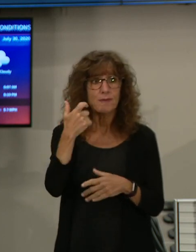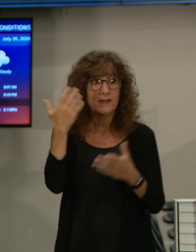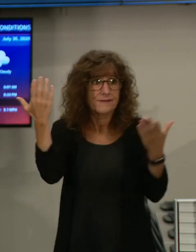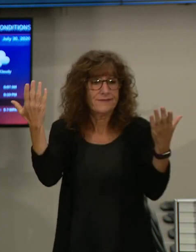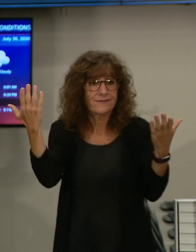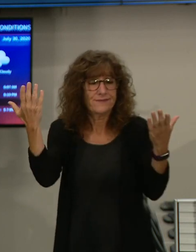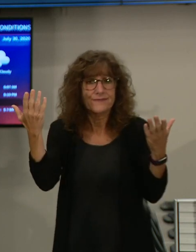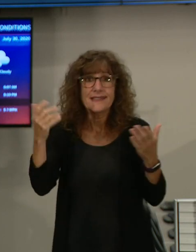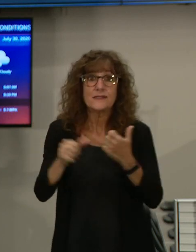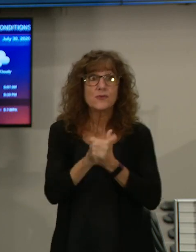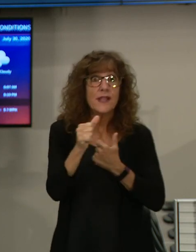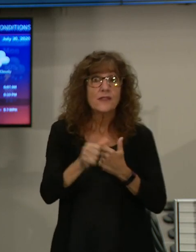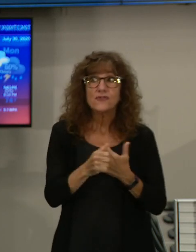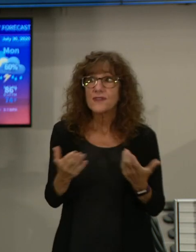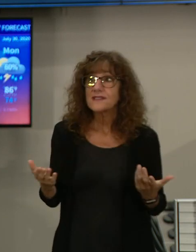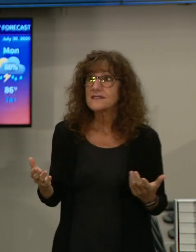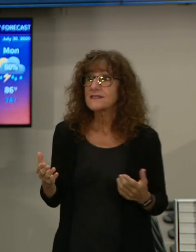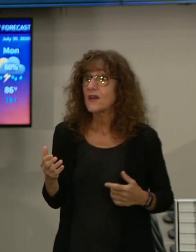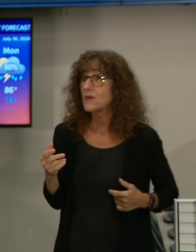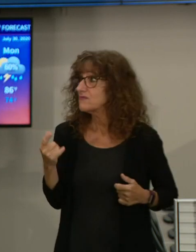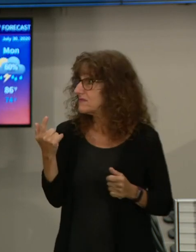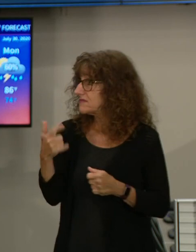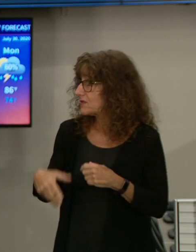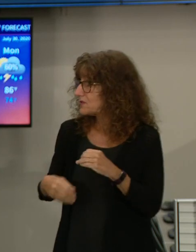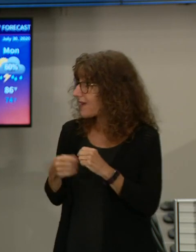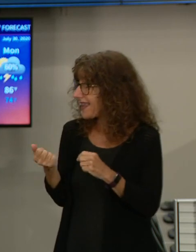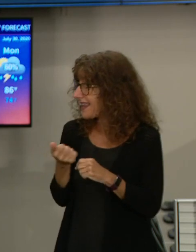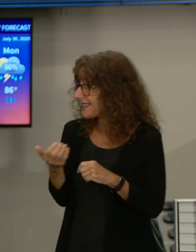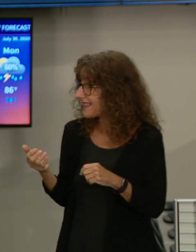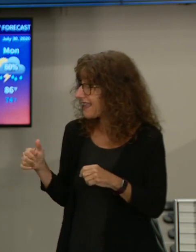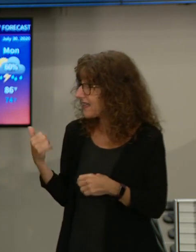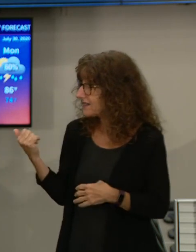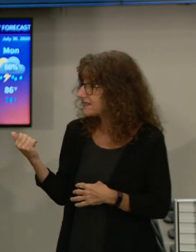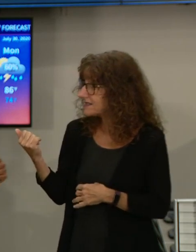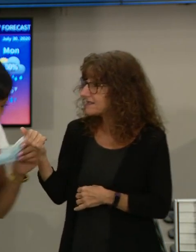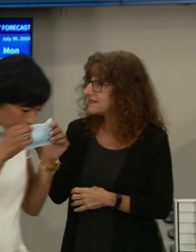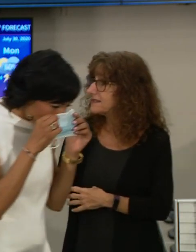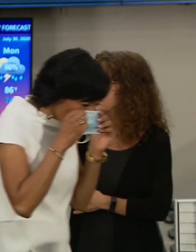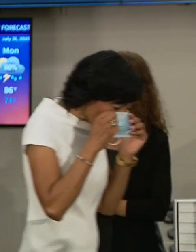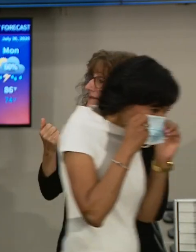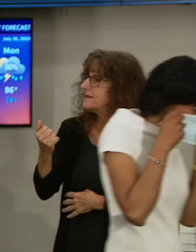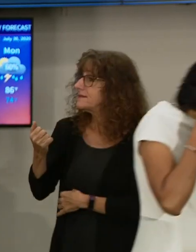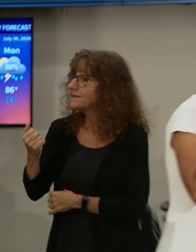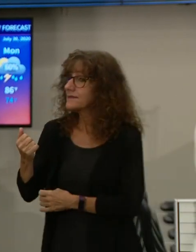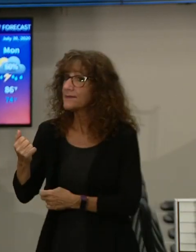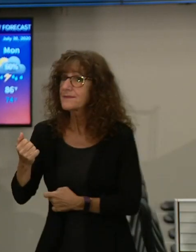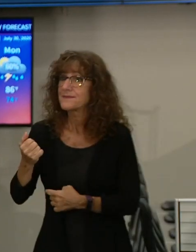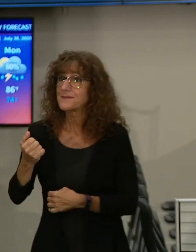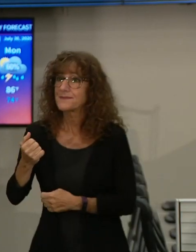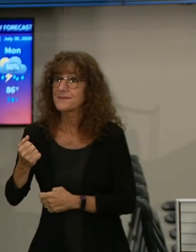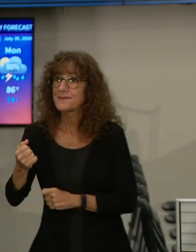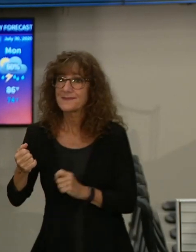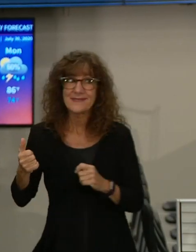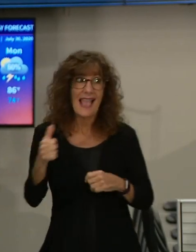too dangerous to do that. So I don't know, Dr. Carter, if there's anything additional you'd like to add to that. I didn't mean to